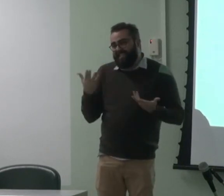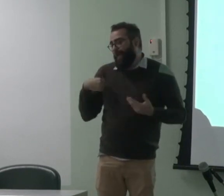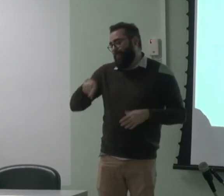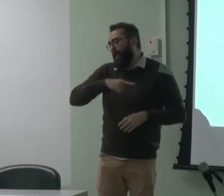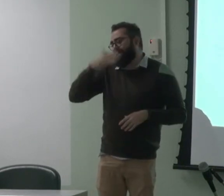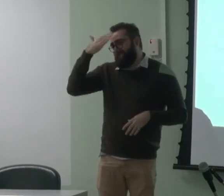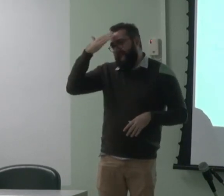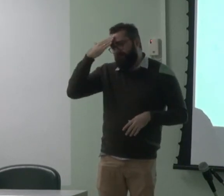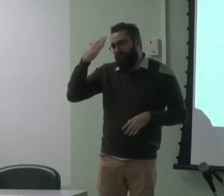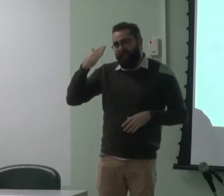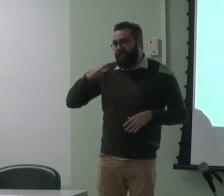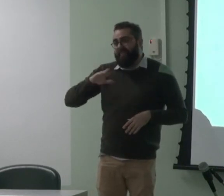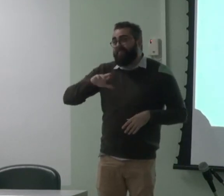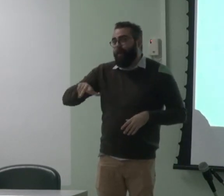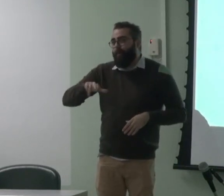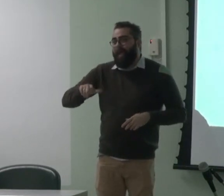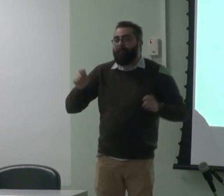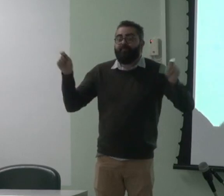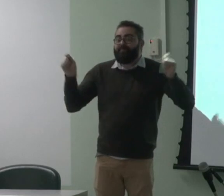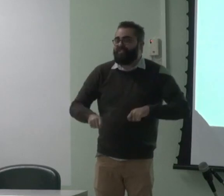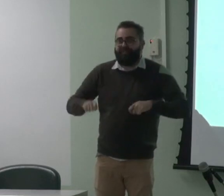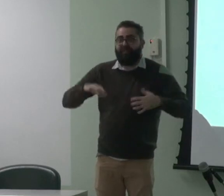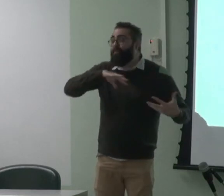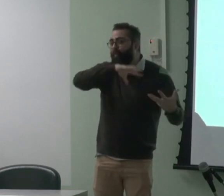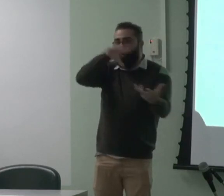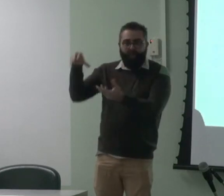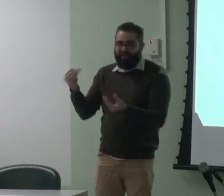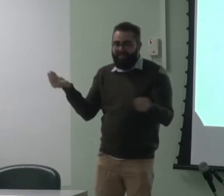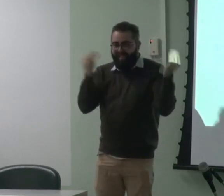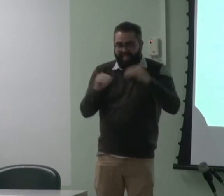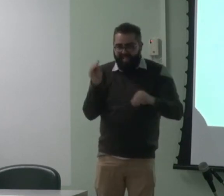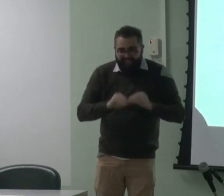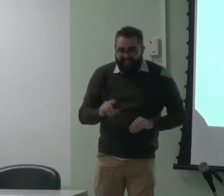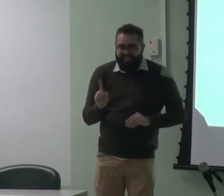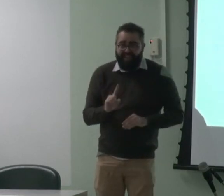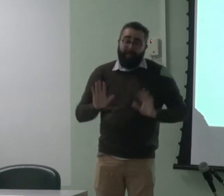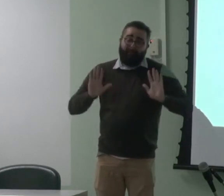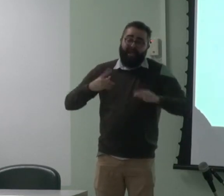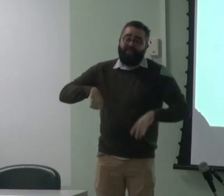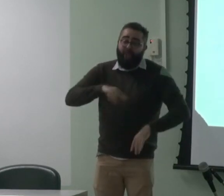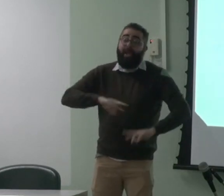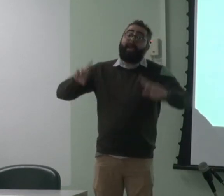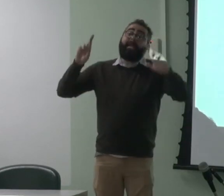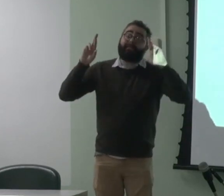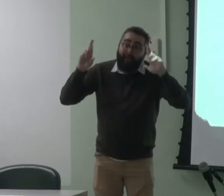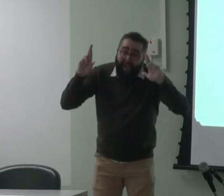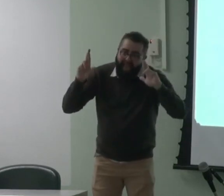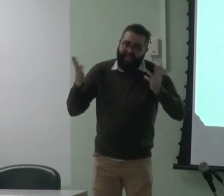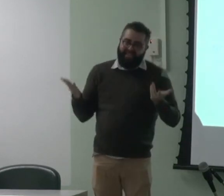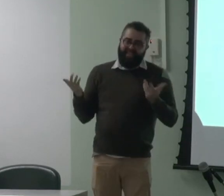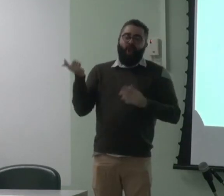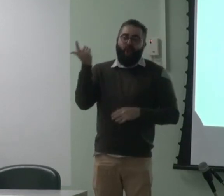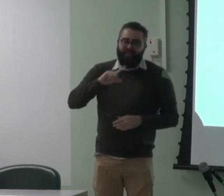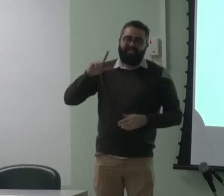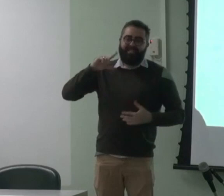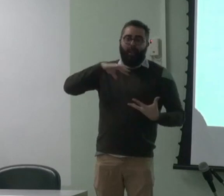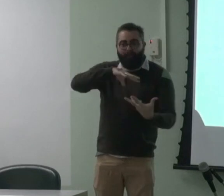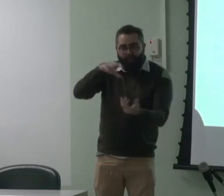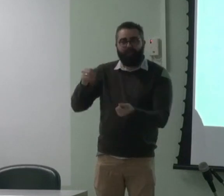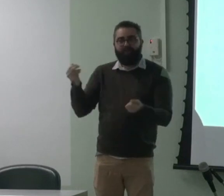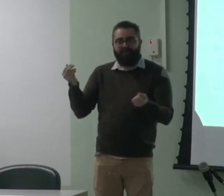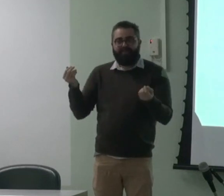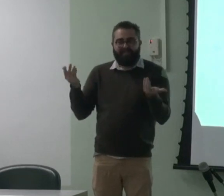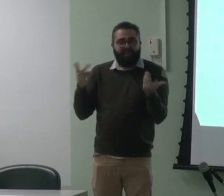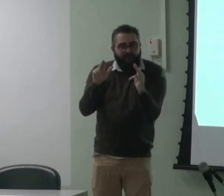want to be able to apply the same scheme to hopefully all the languages of the world. And if we find out